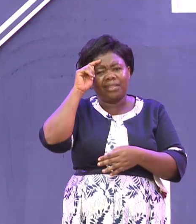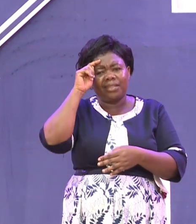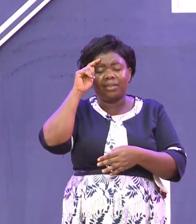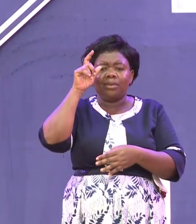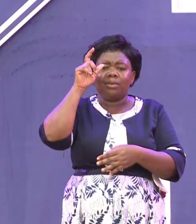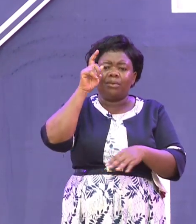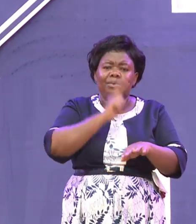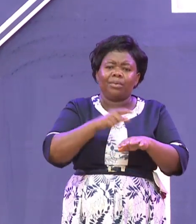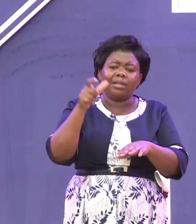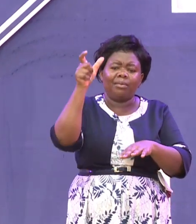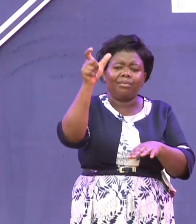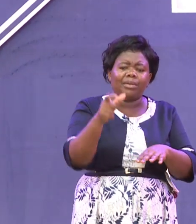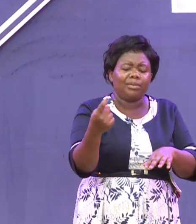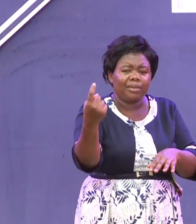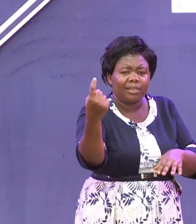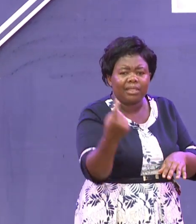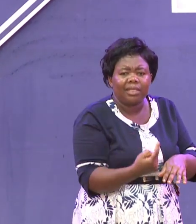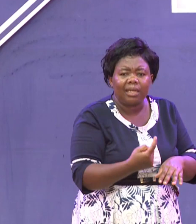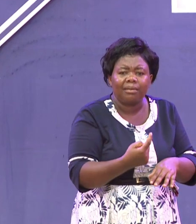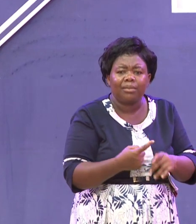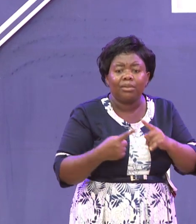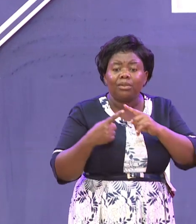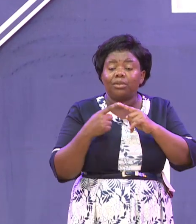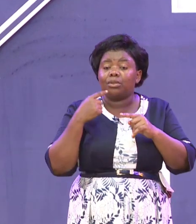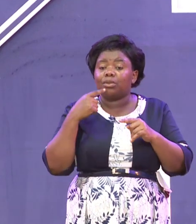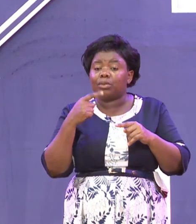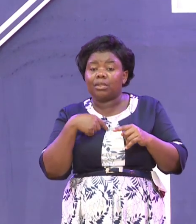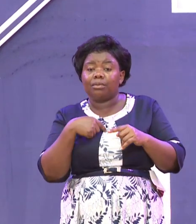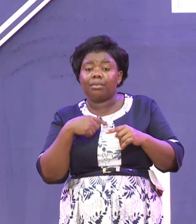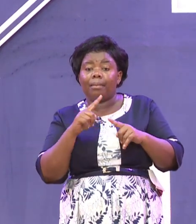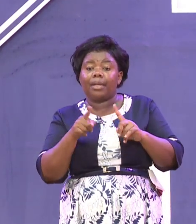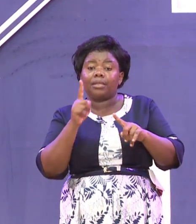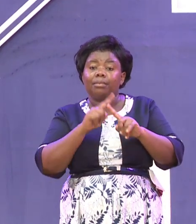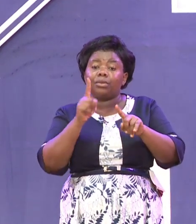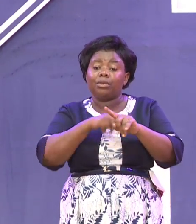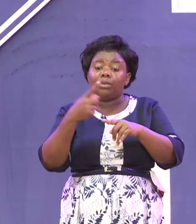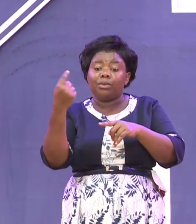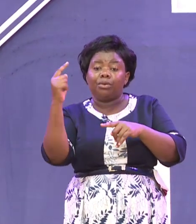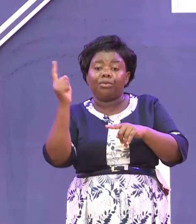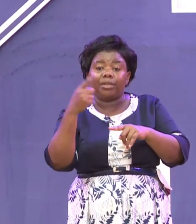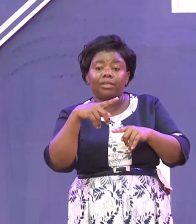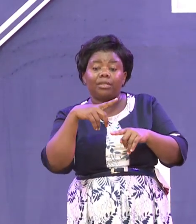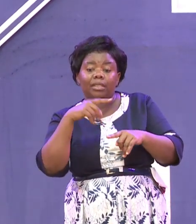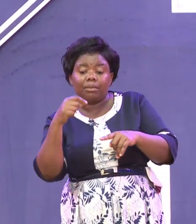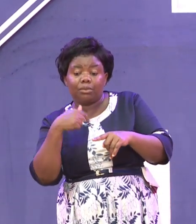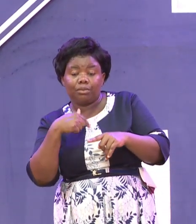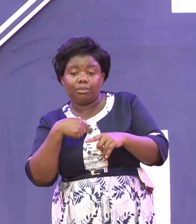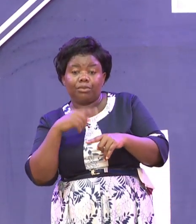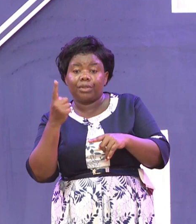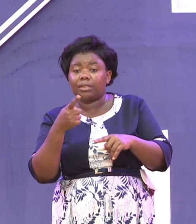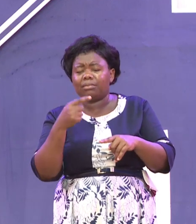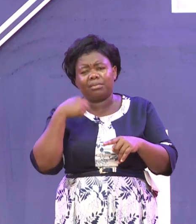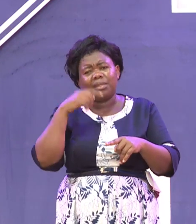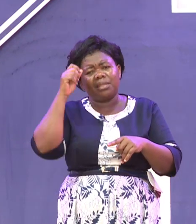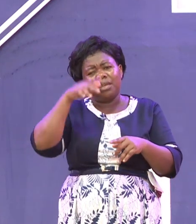wasoose wange nkiwulira ntya? Now, if that person goes to tell me, yet you came to me